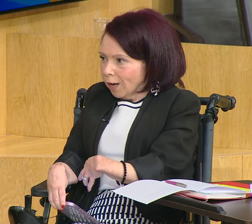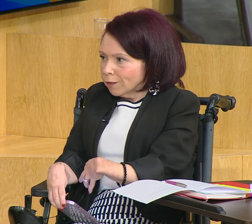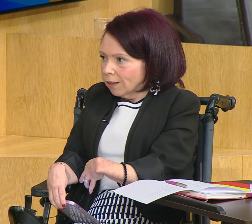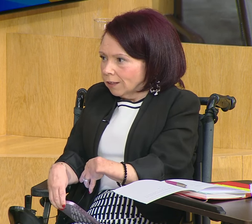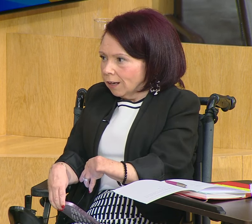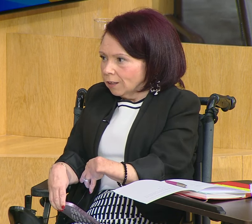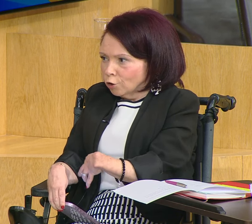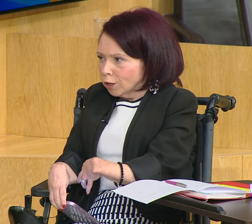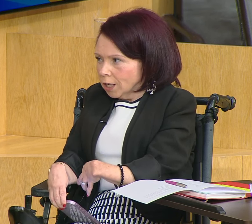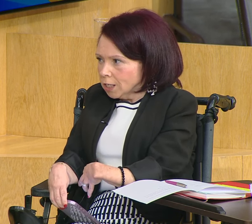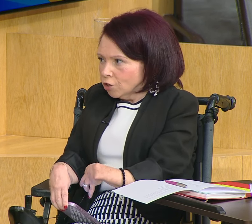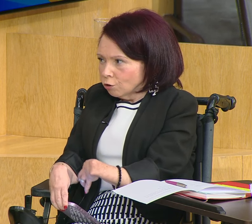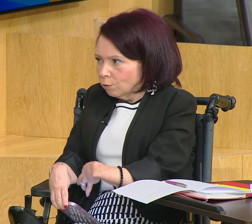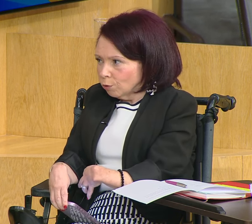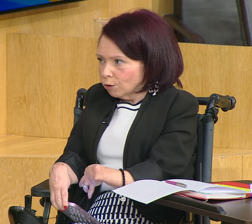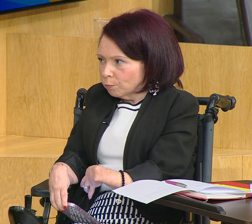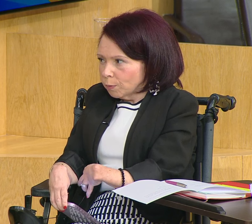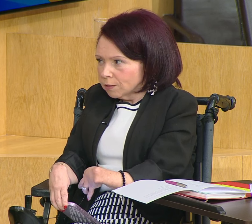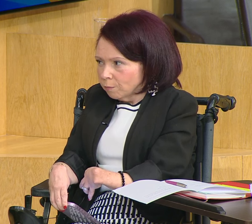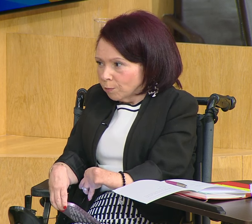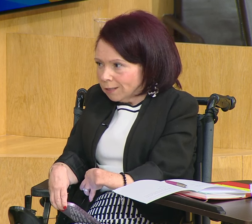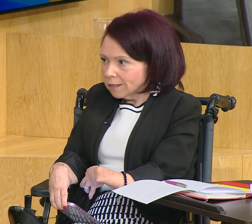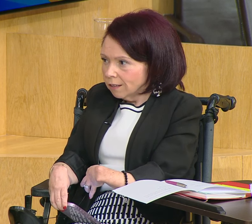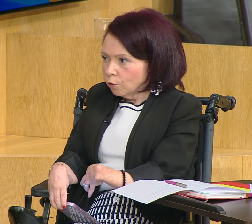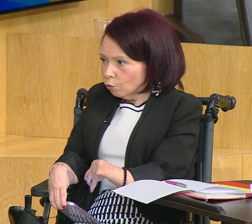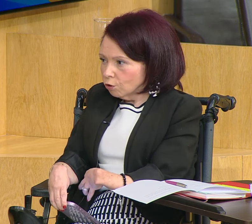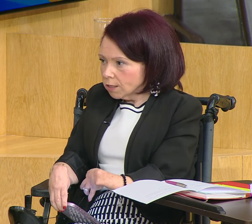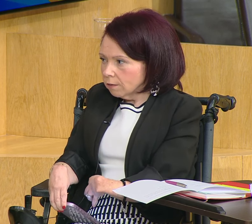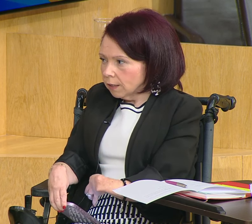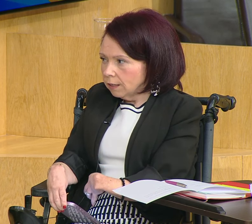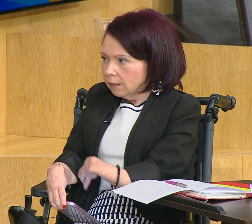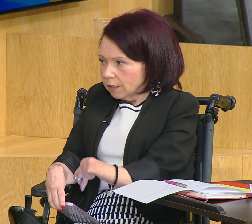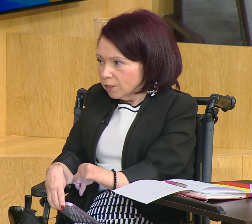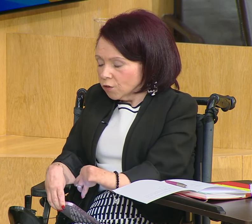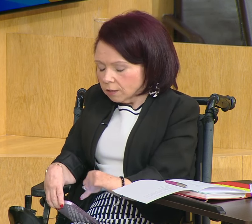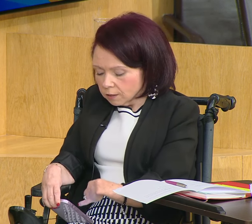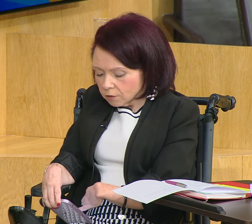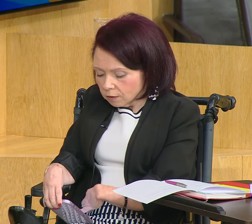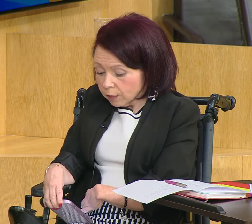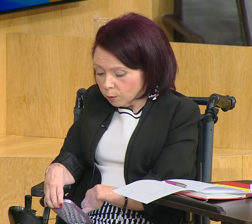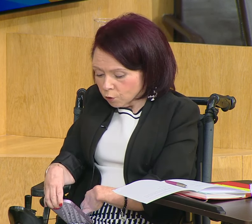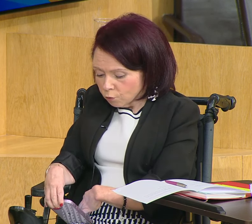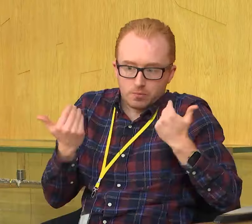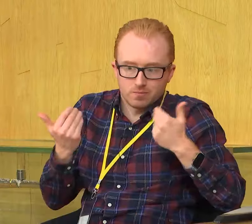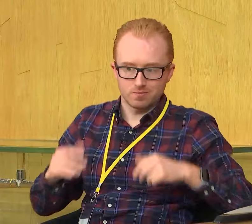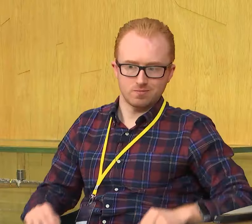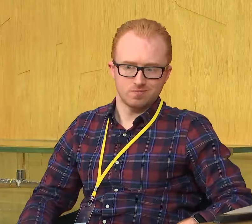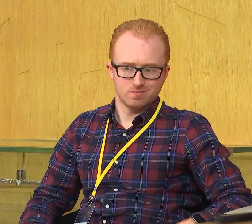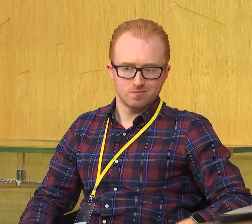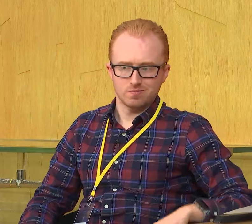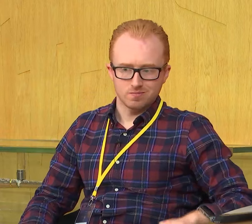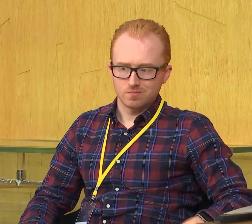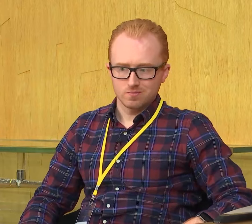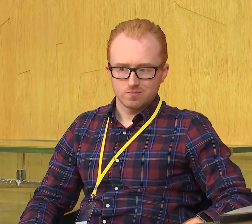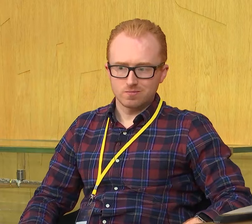then don't have an organisation or an employer prepared to implement it or look at it, then it doesn't help at all.